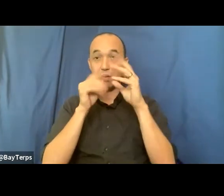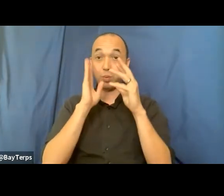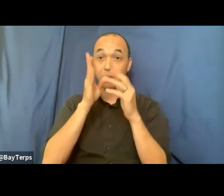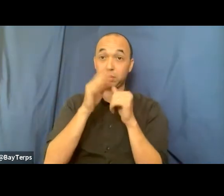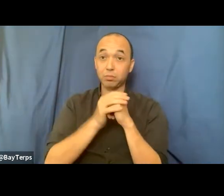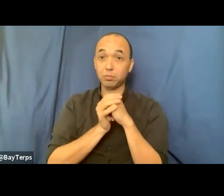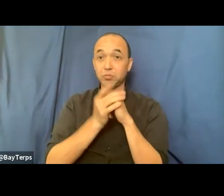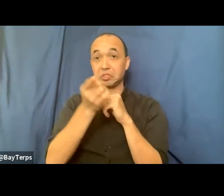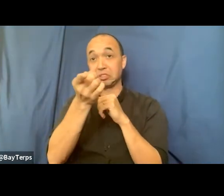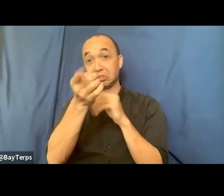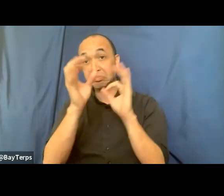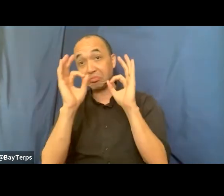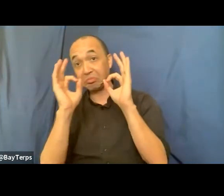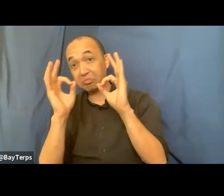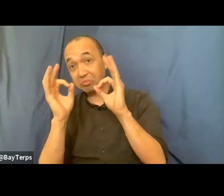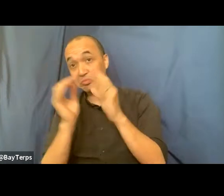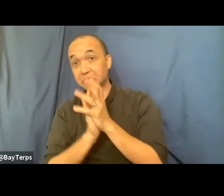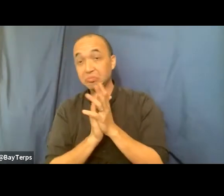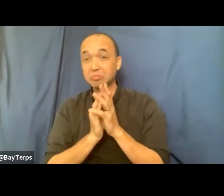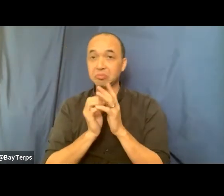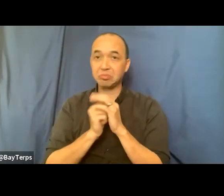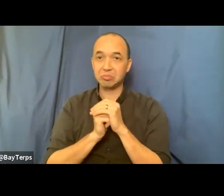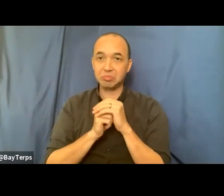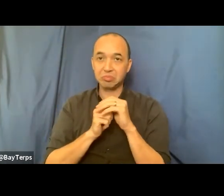out real nice like that.